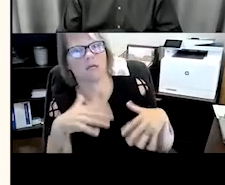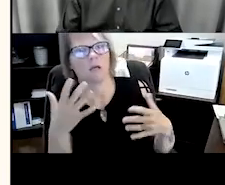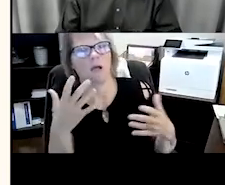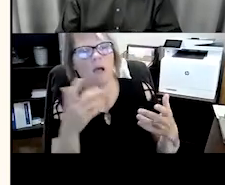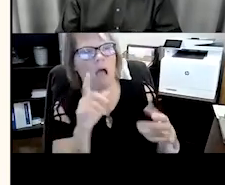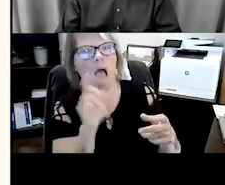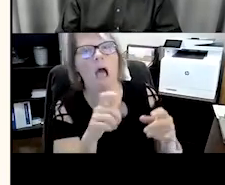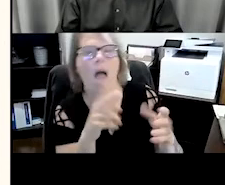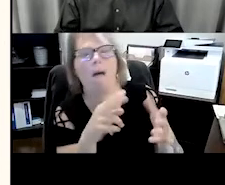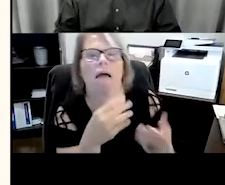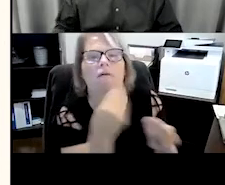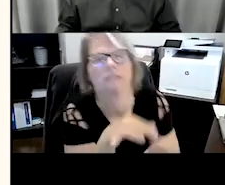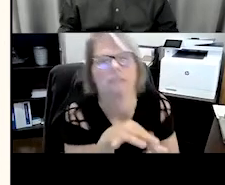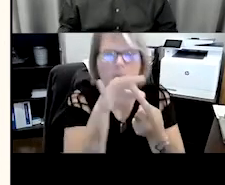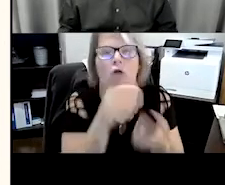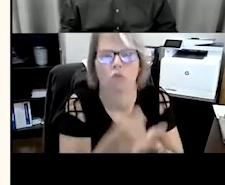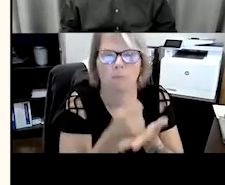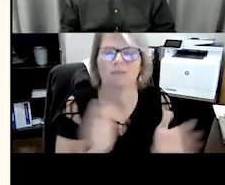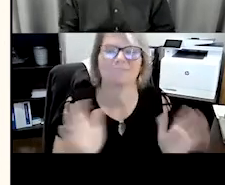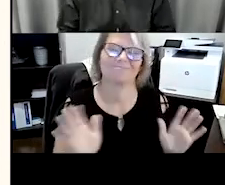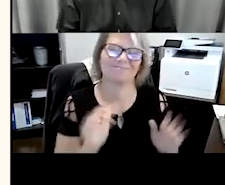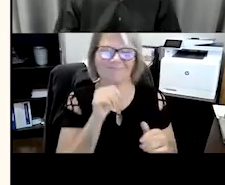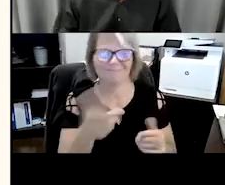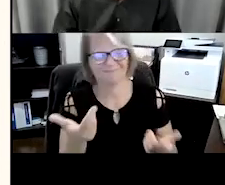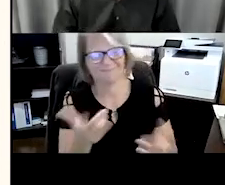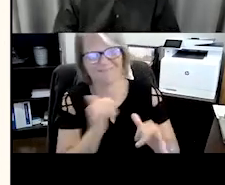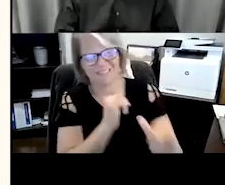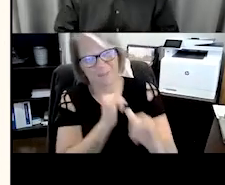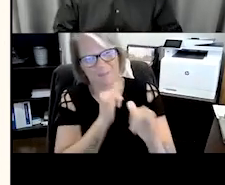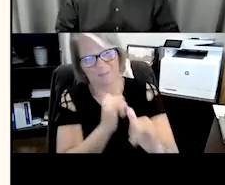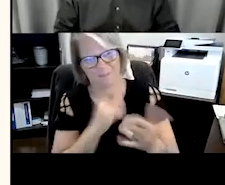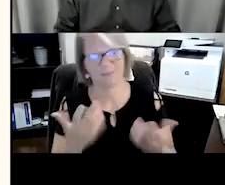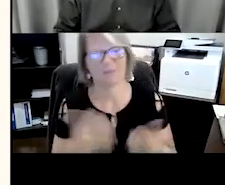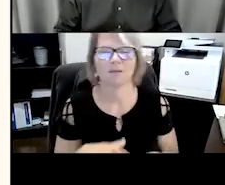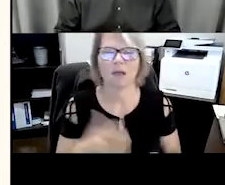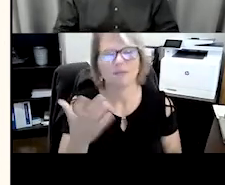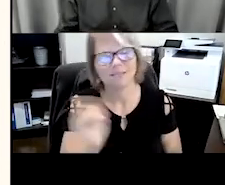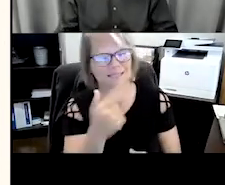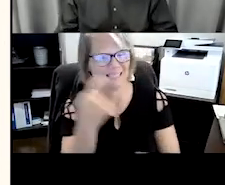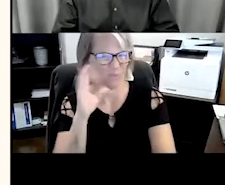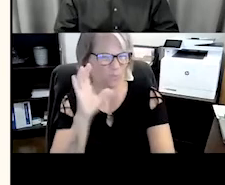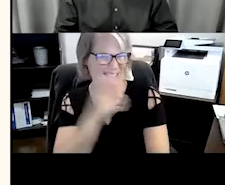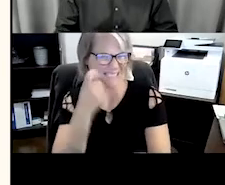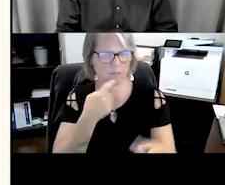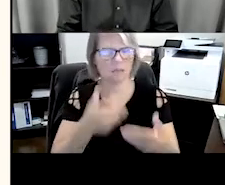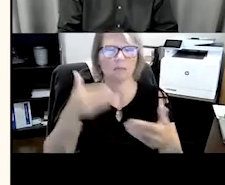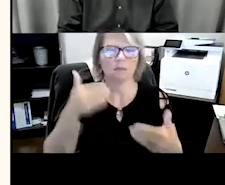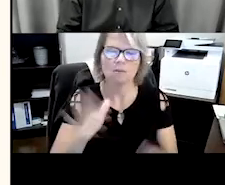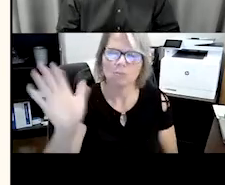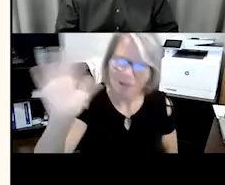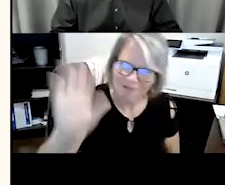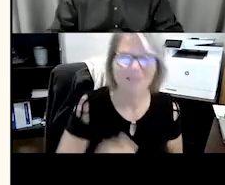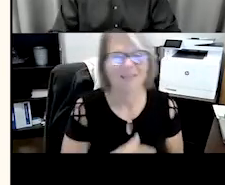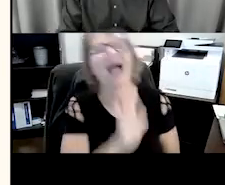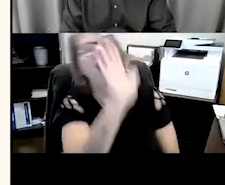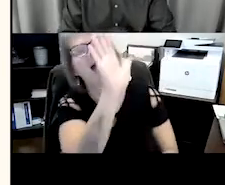people as a person having a disability and kind of. You may not know how to act around us. You may think that we need special treatment. Well, pretty much we don't.